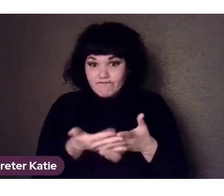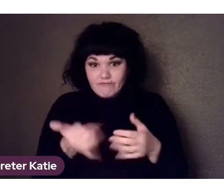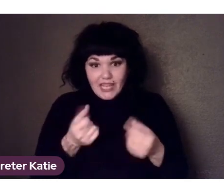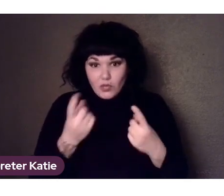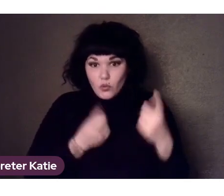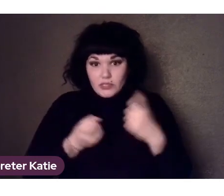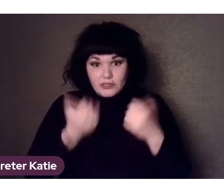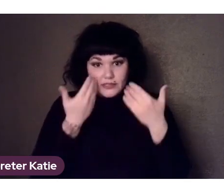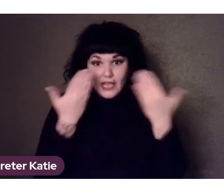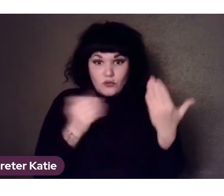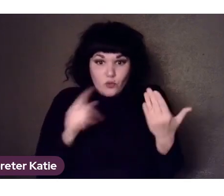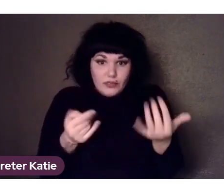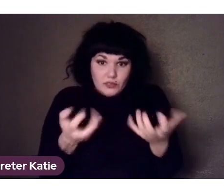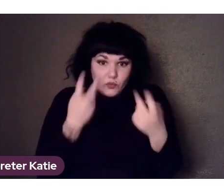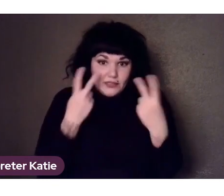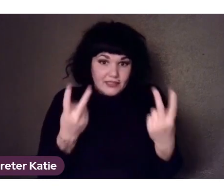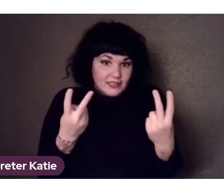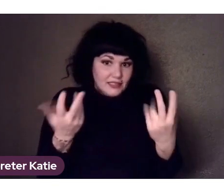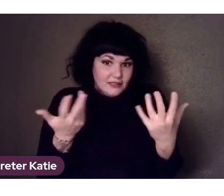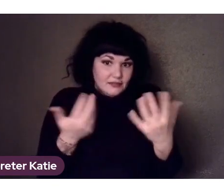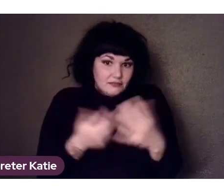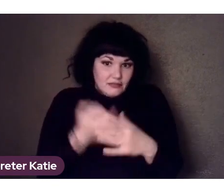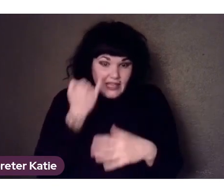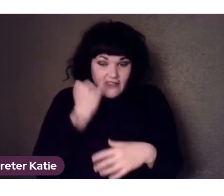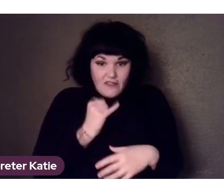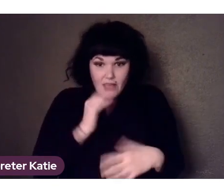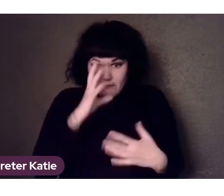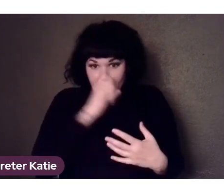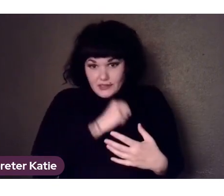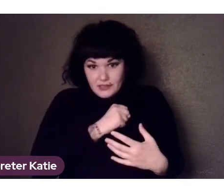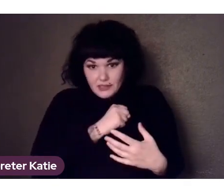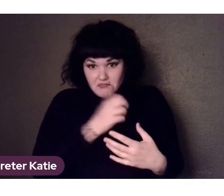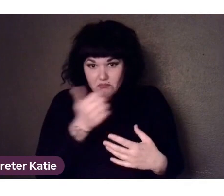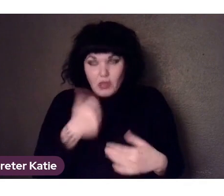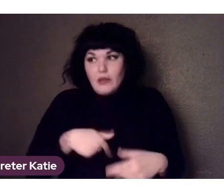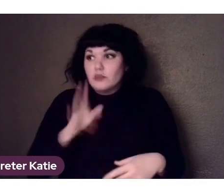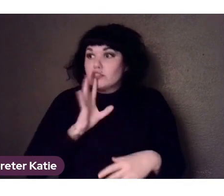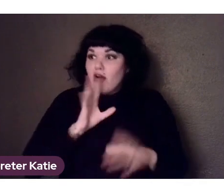just wanted to see if I'm missing any while I was talking so much.